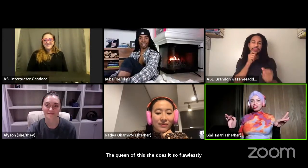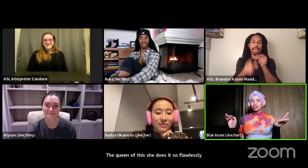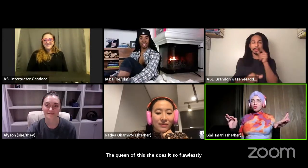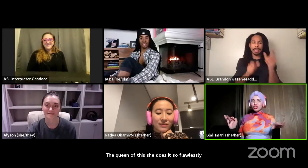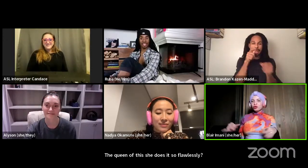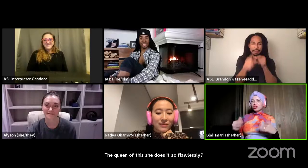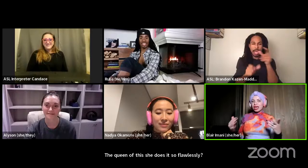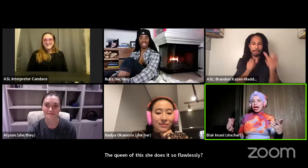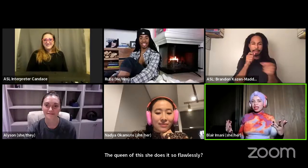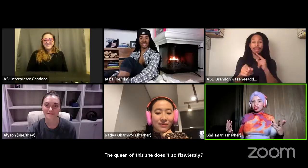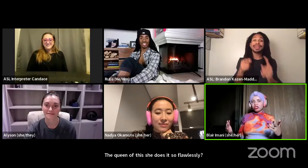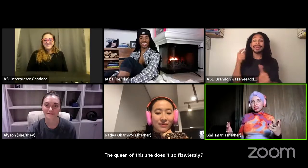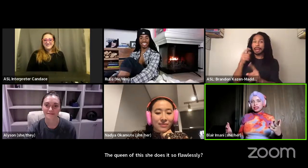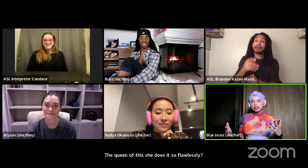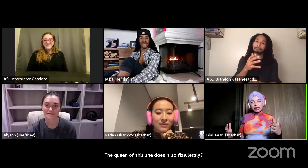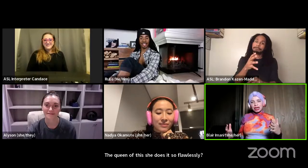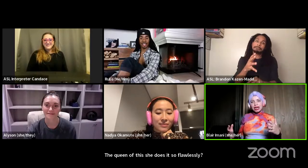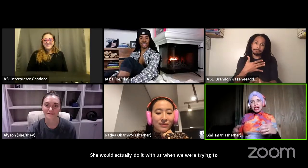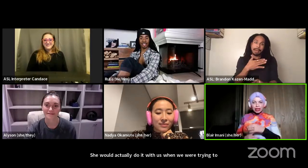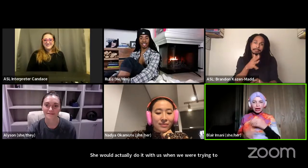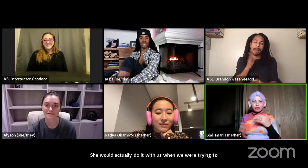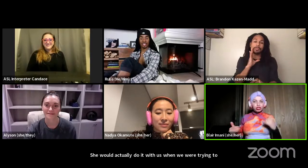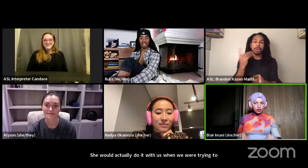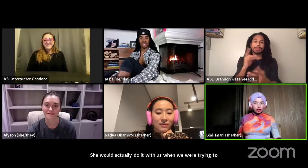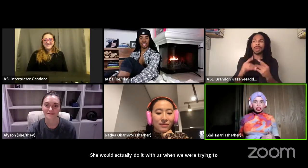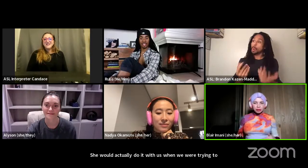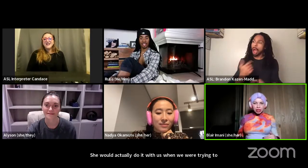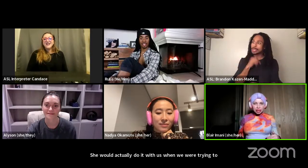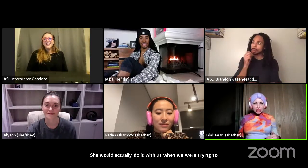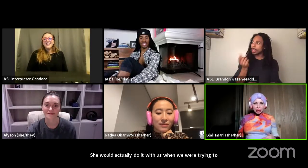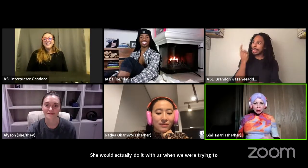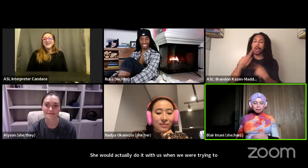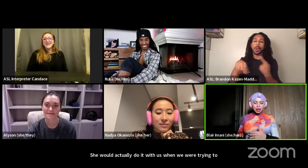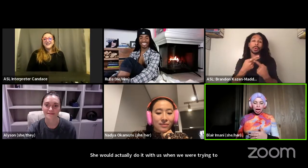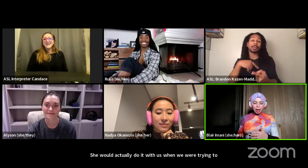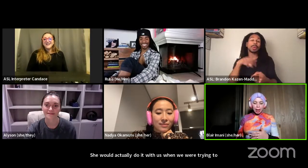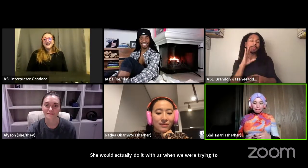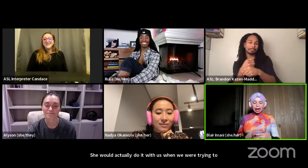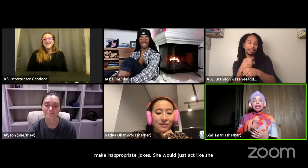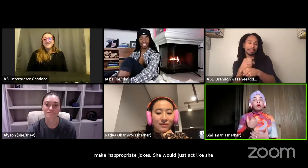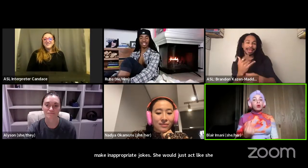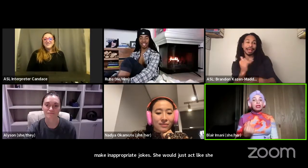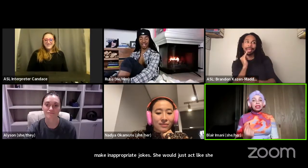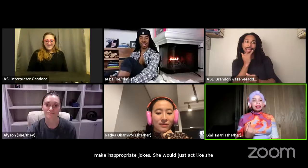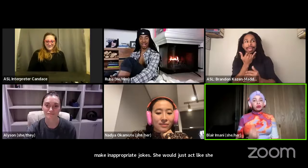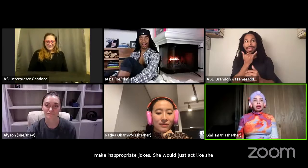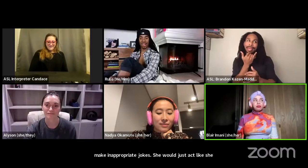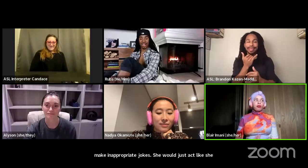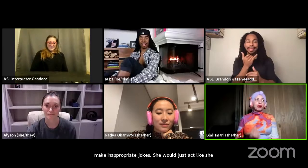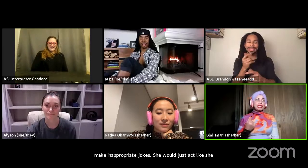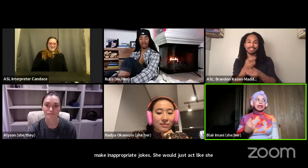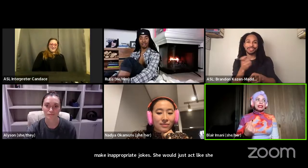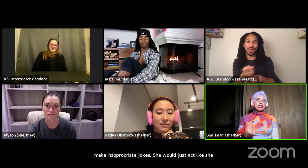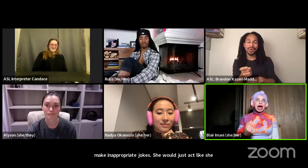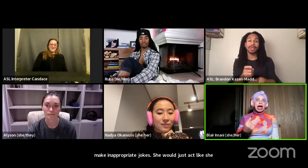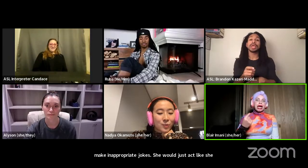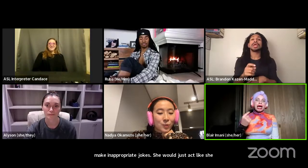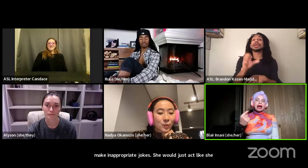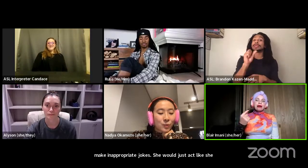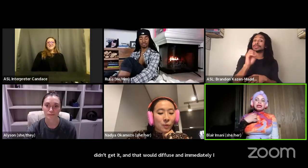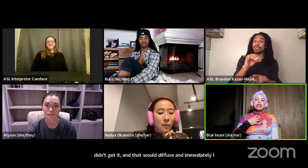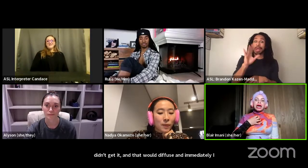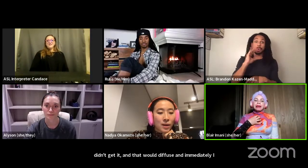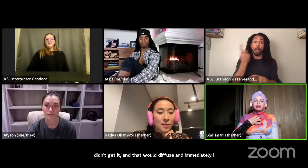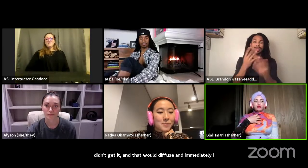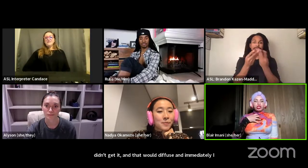make inappropriate jokes. She would just act like she didn't get it, and that would diffuse it immediately. I think one thing that's really important is